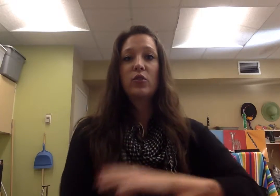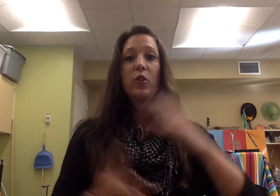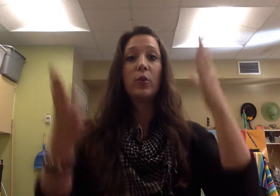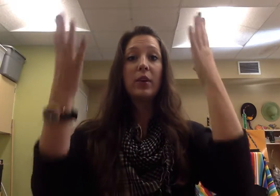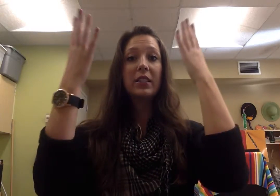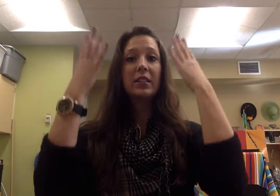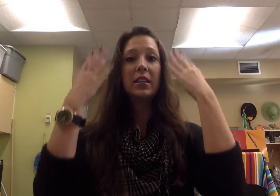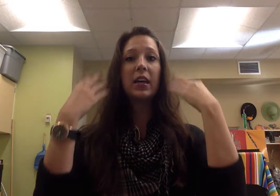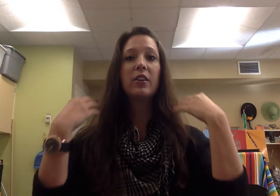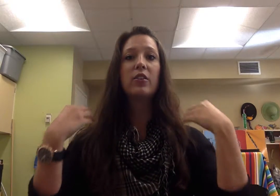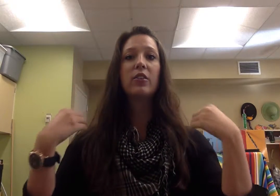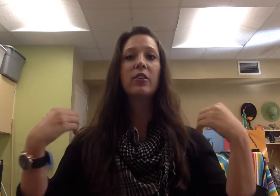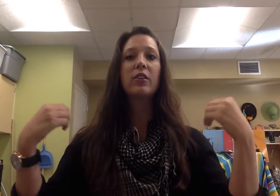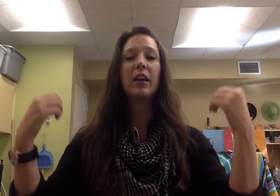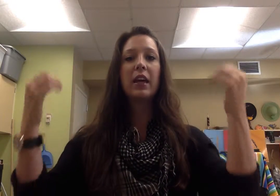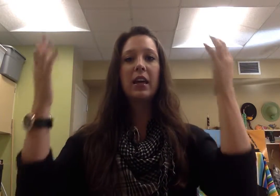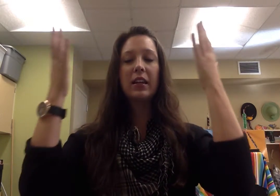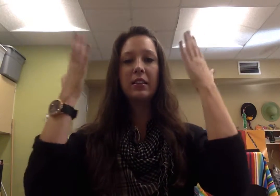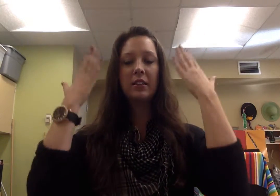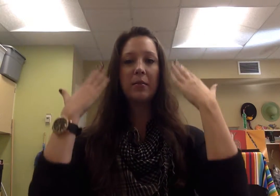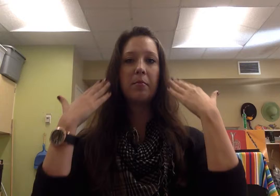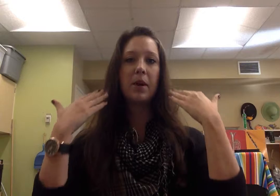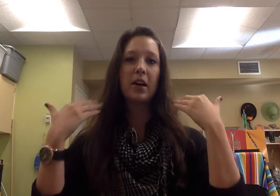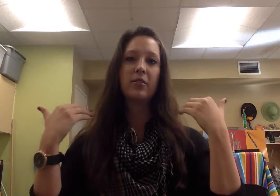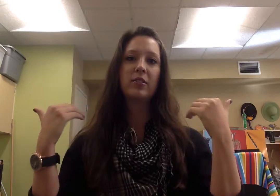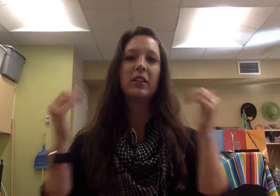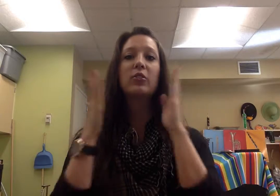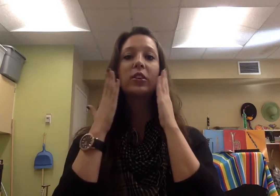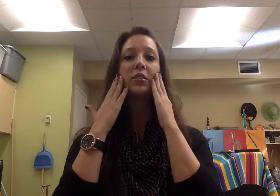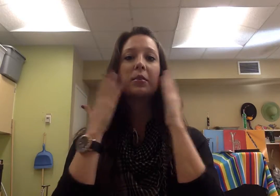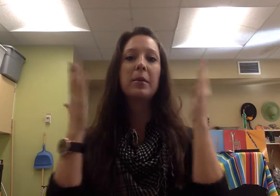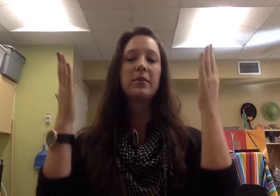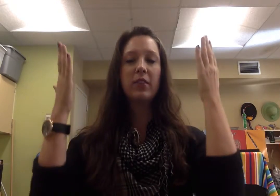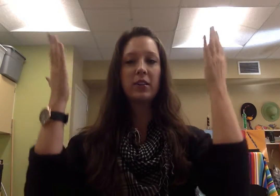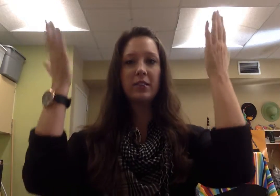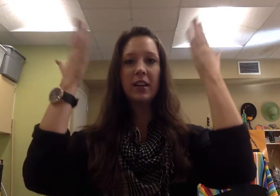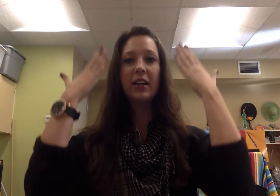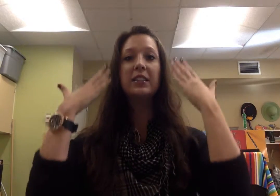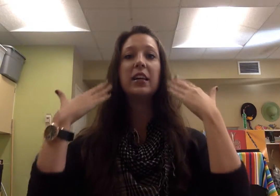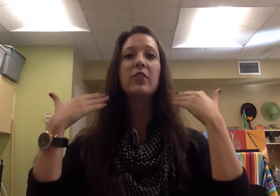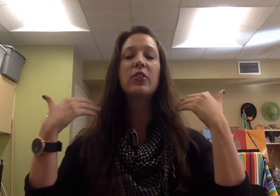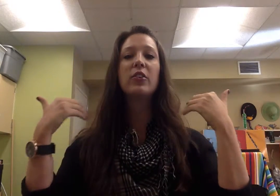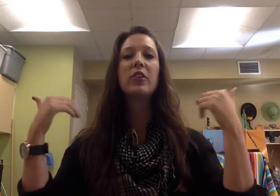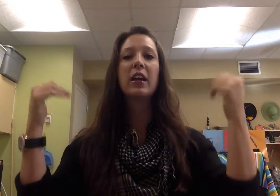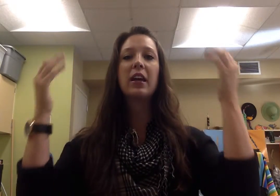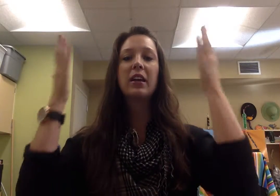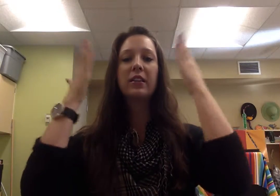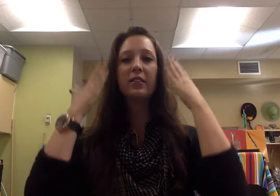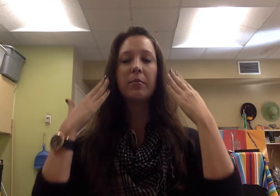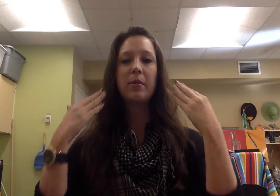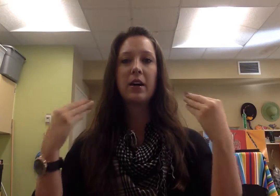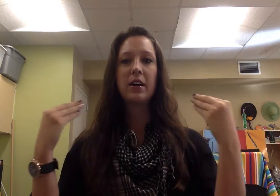So tender and mild. Like you're touching a baby's face. Tender and